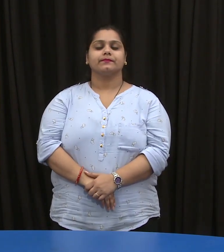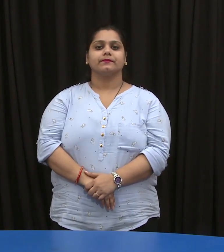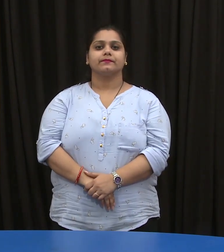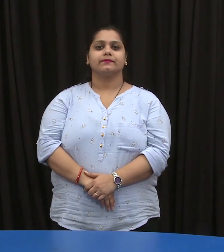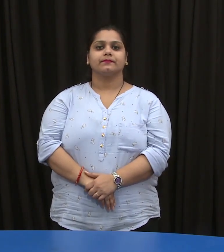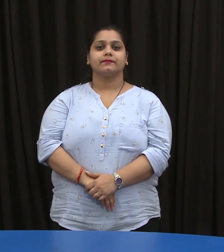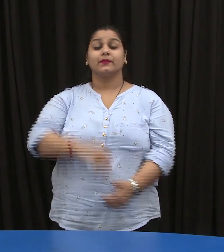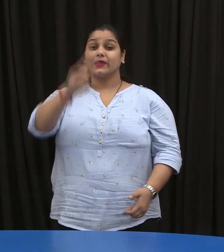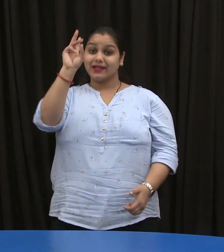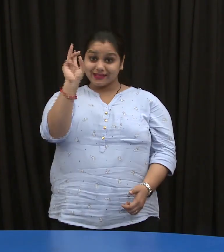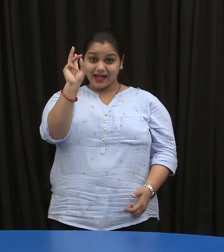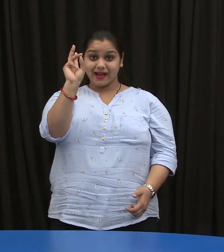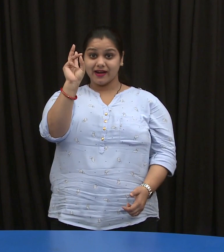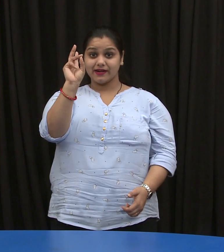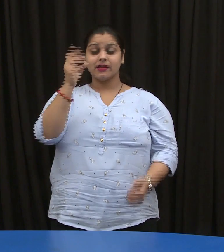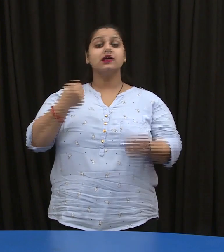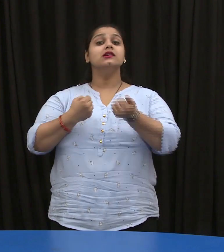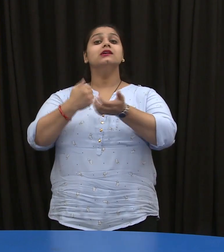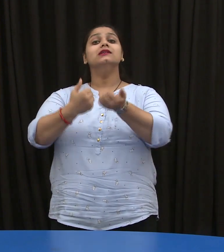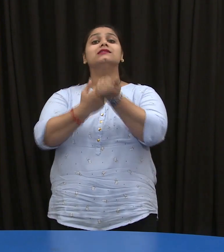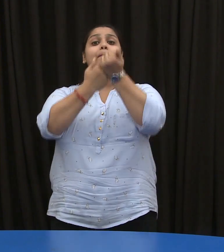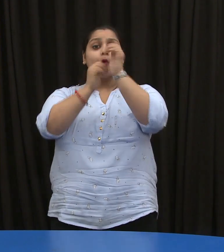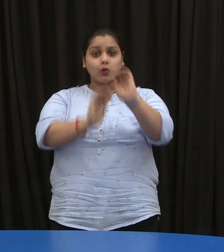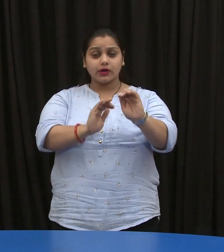The third option of Support